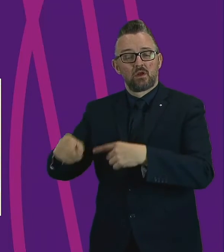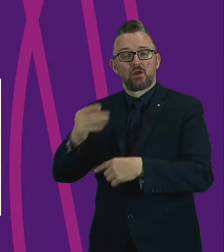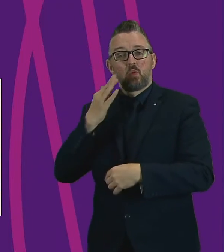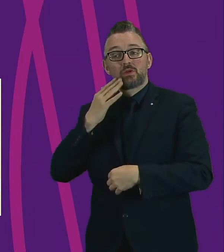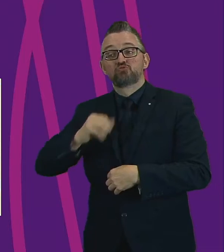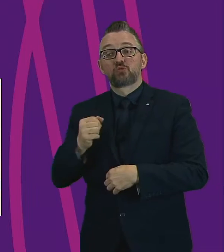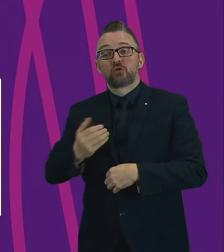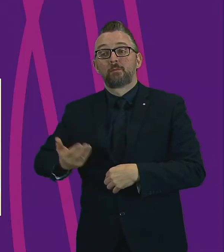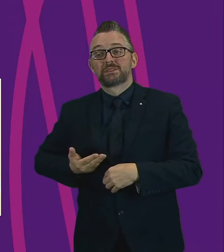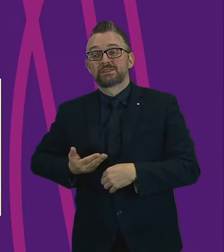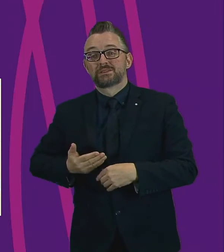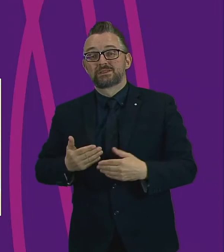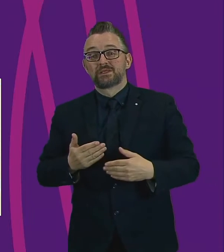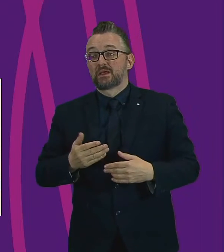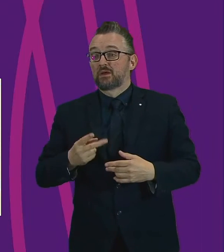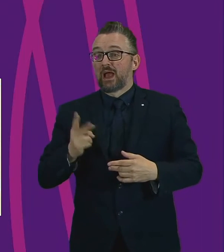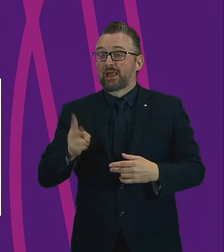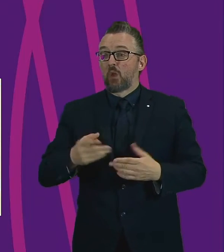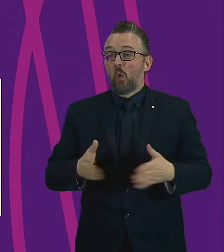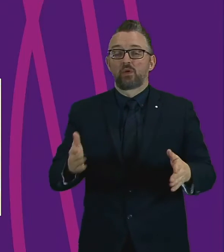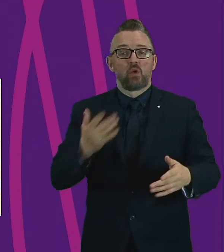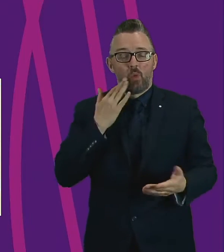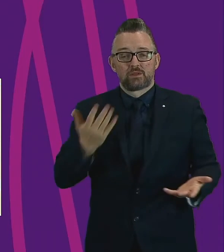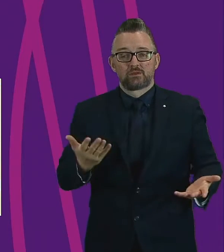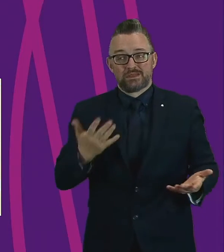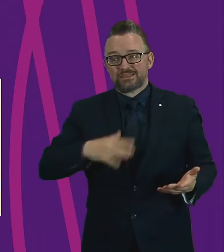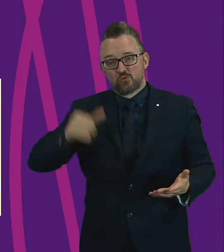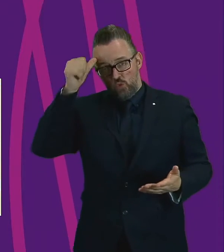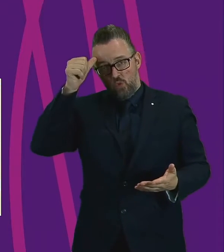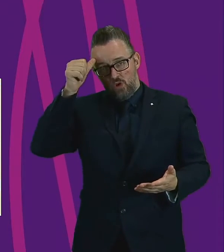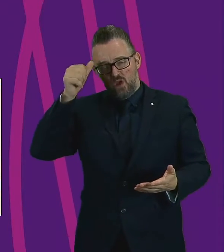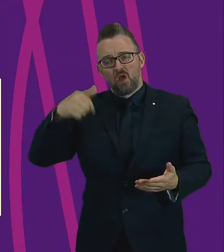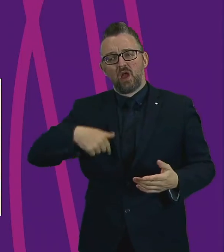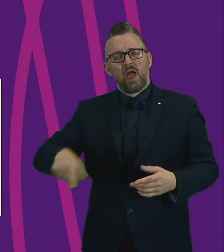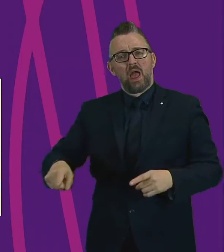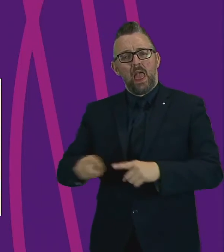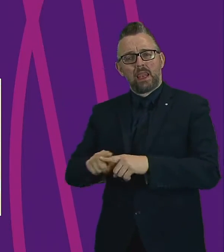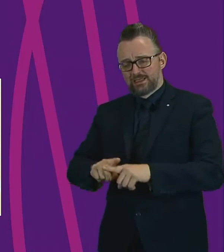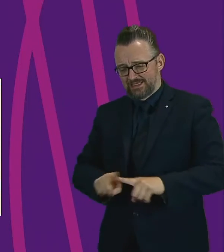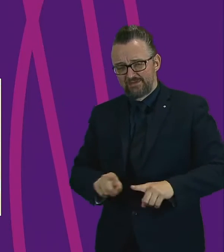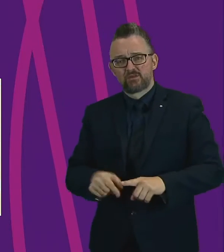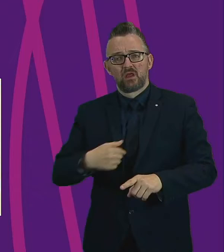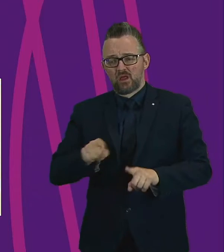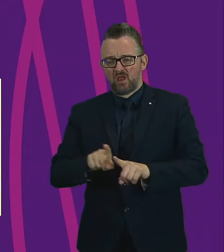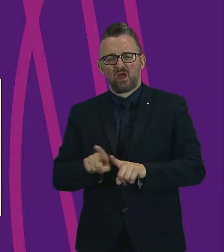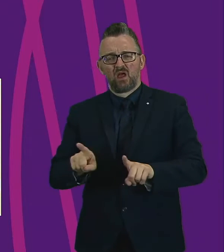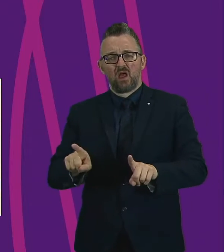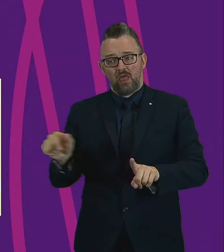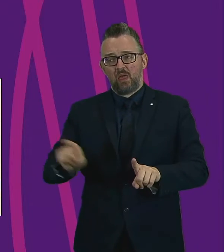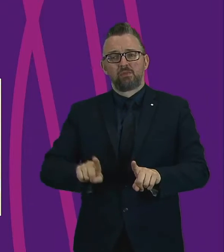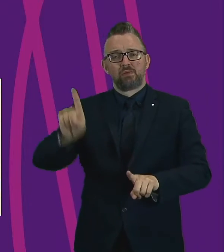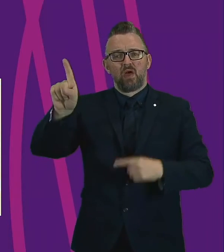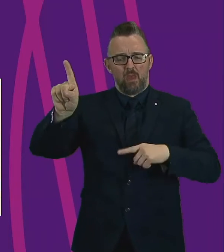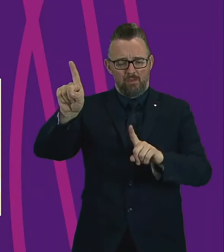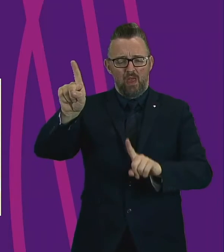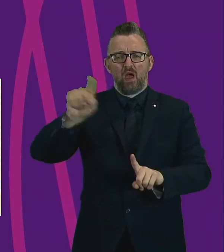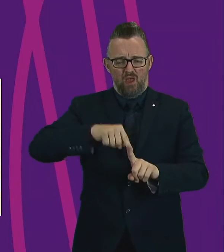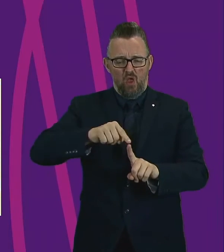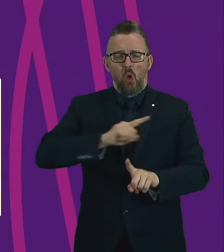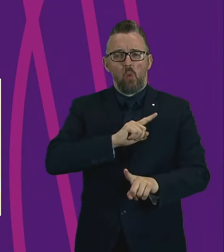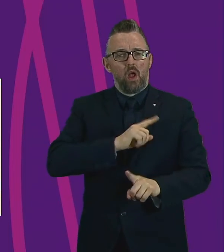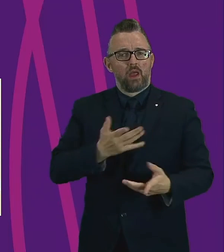can reopen. If diversion from the rest of the country, explain why. Beyond those immediate concerns, we must look to the